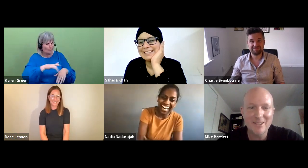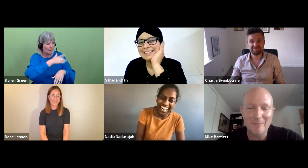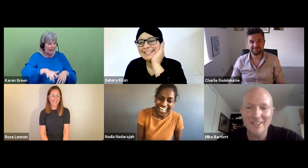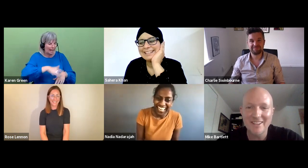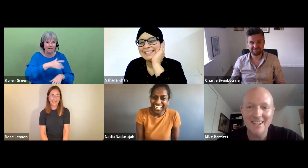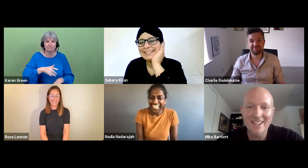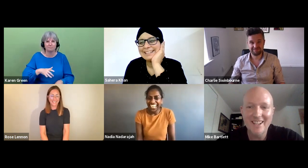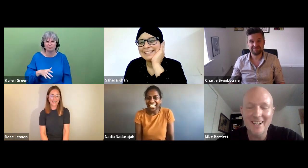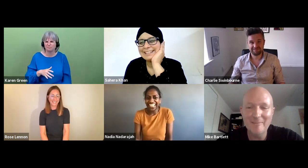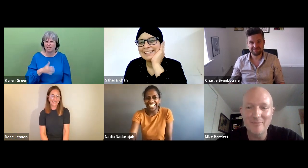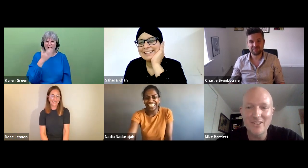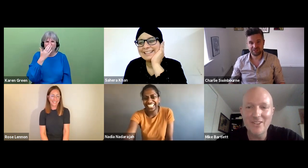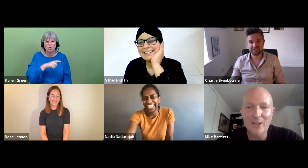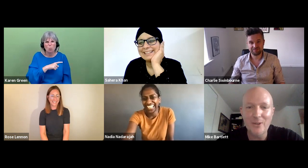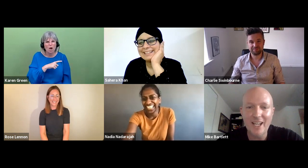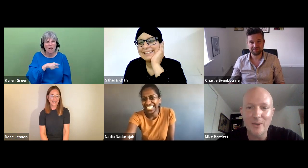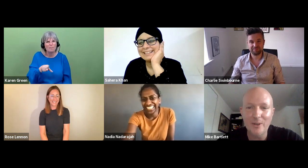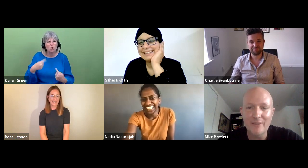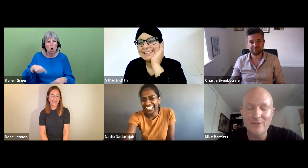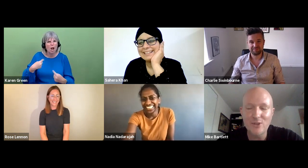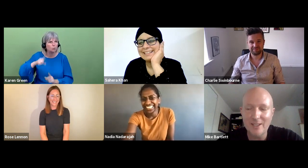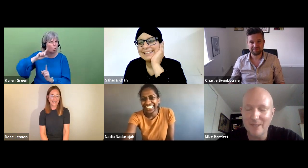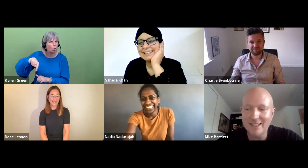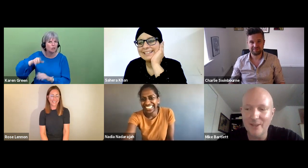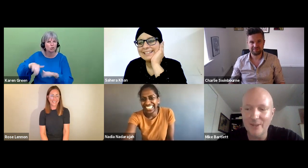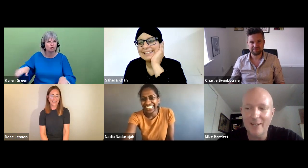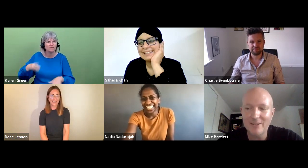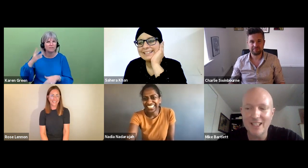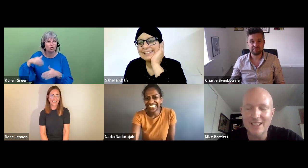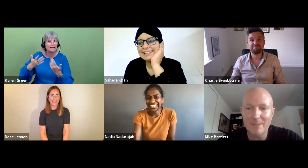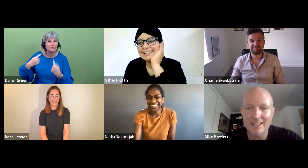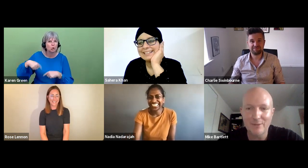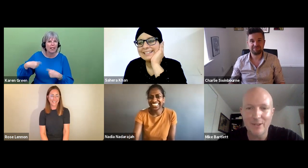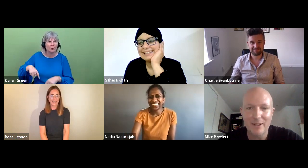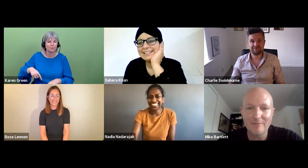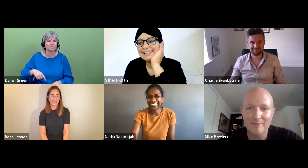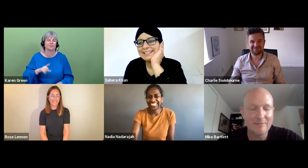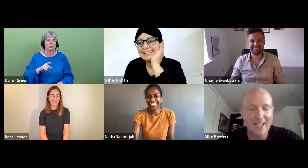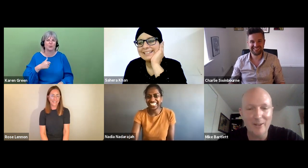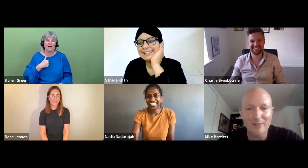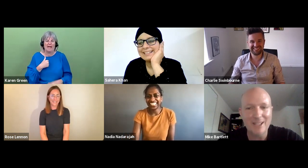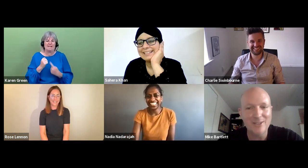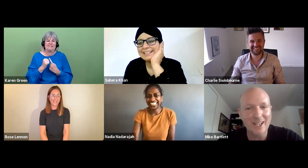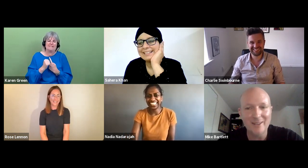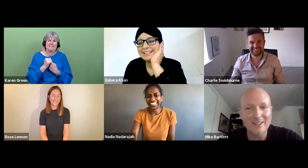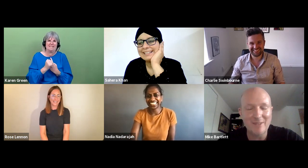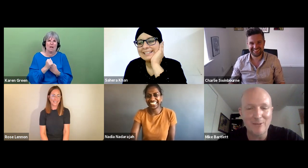some reason. So now I've trained myself, and I have to say this is better for health, mental health,